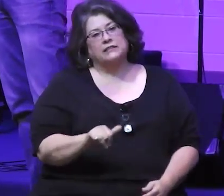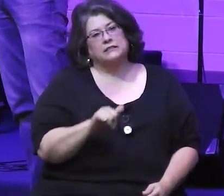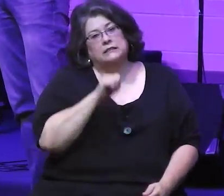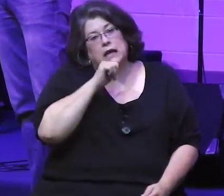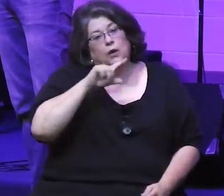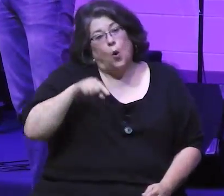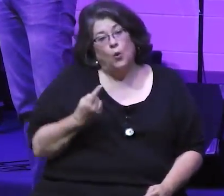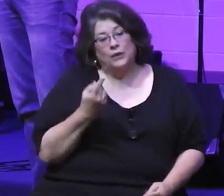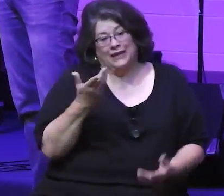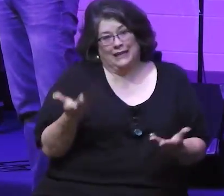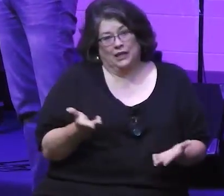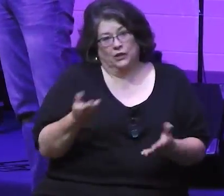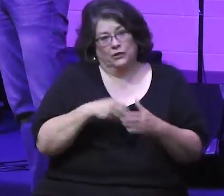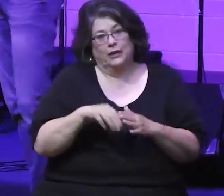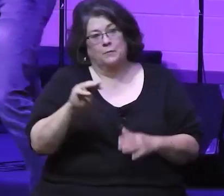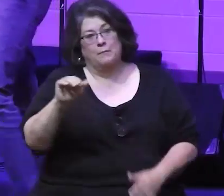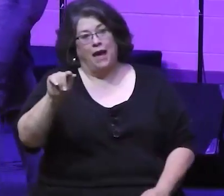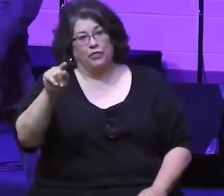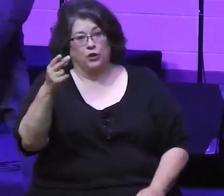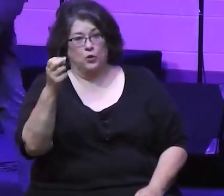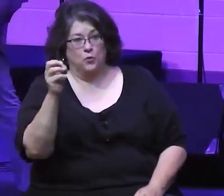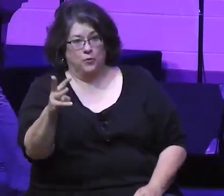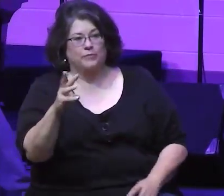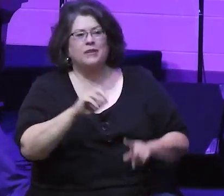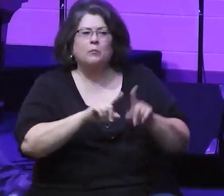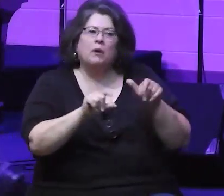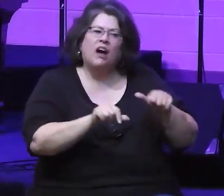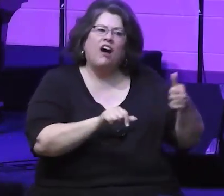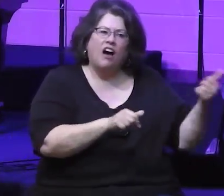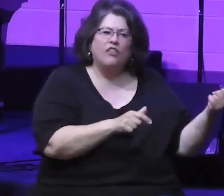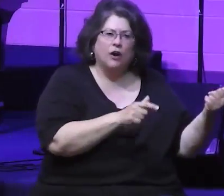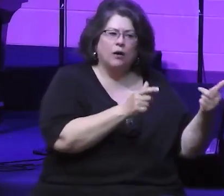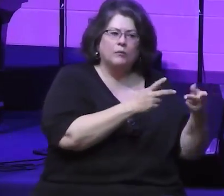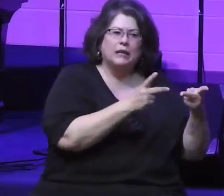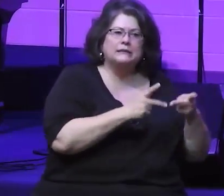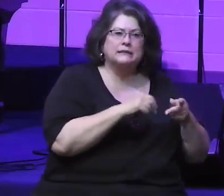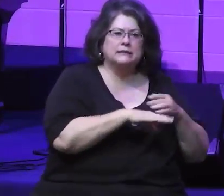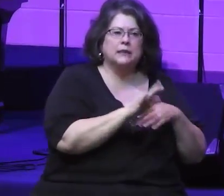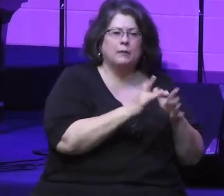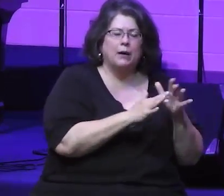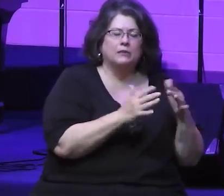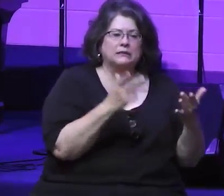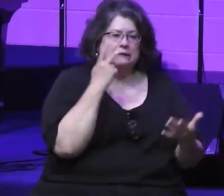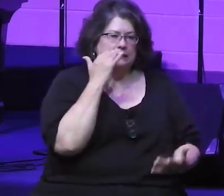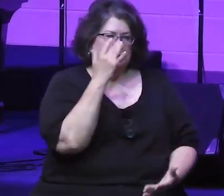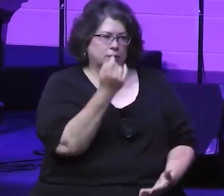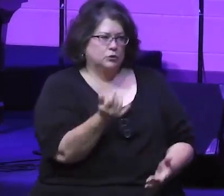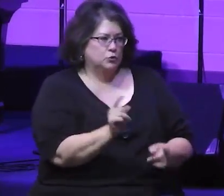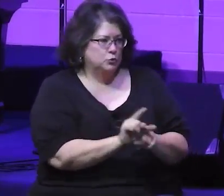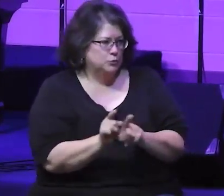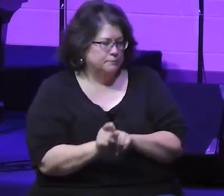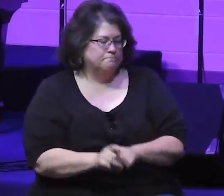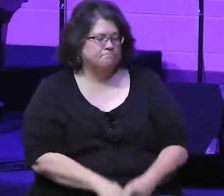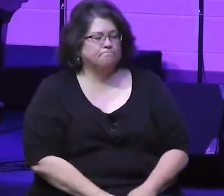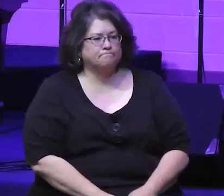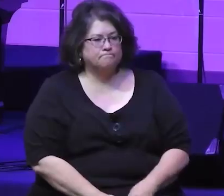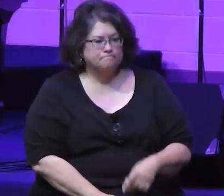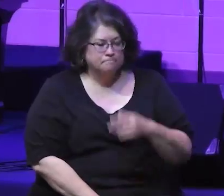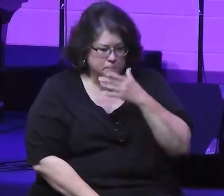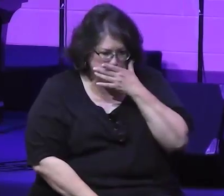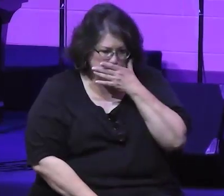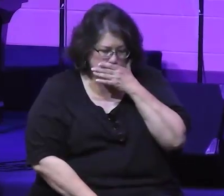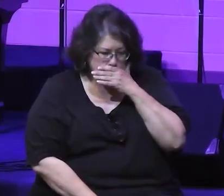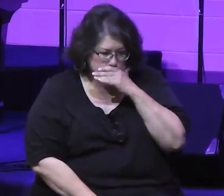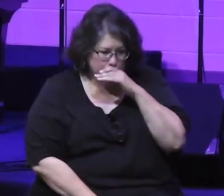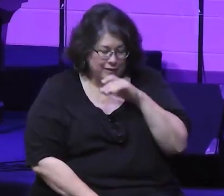concept biblically. But not only does God give in diversity, but he gives actually unequally. And that is a difficult thing to